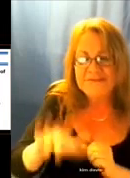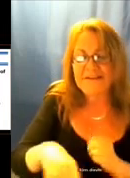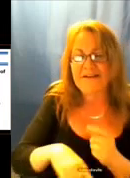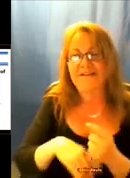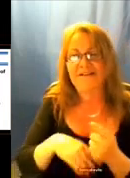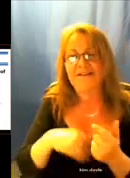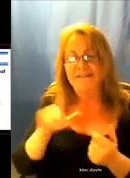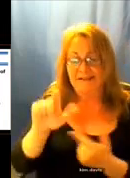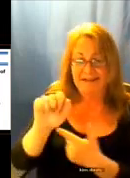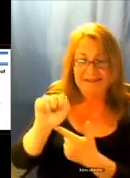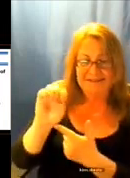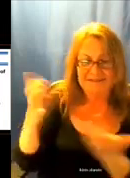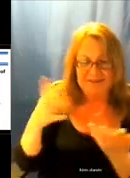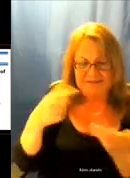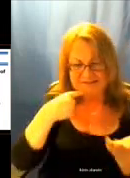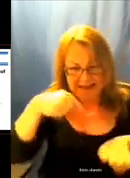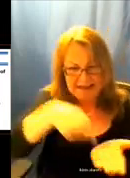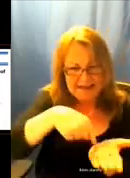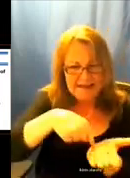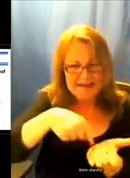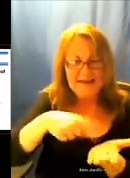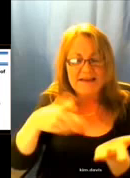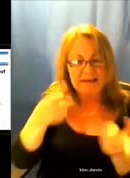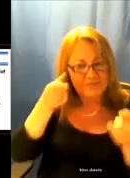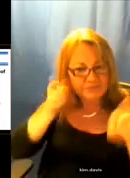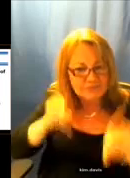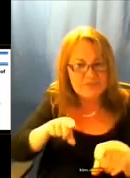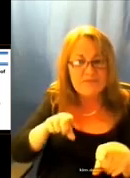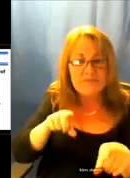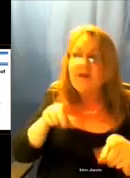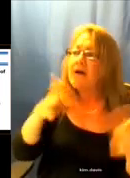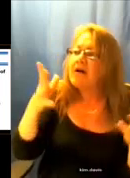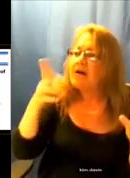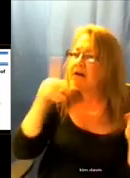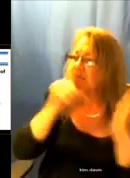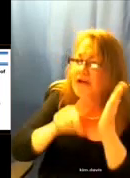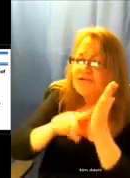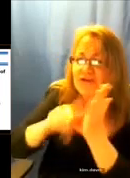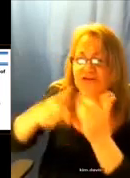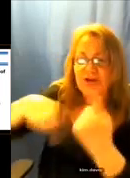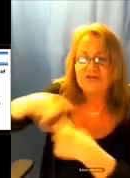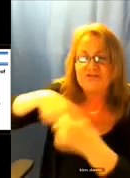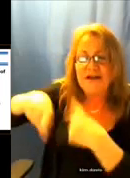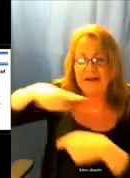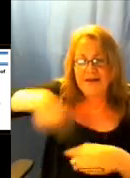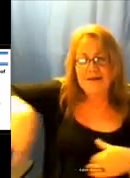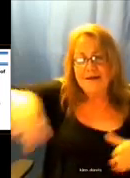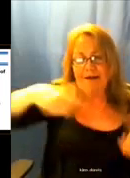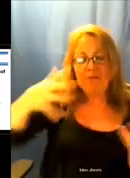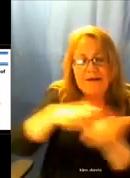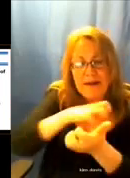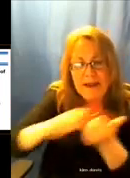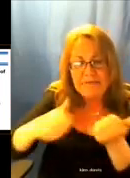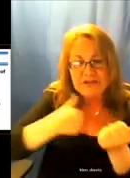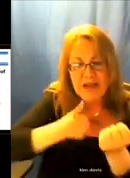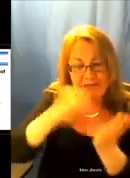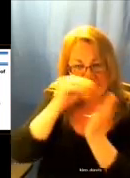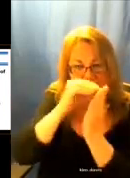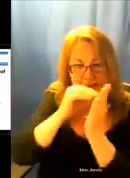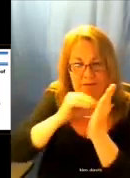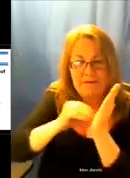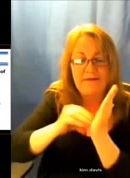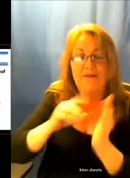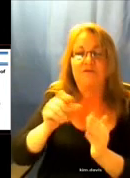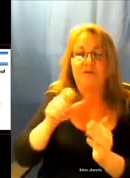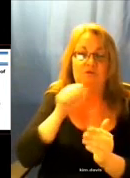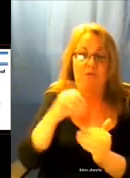planning meeting, what the rules are, maybe possibly going over the lease and agreements, and